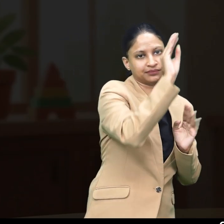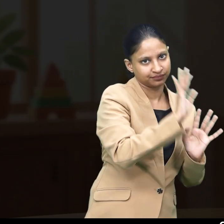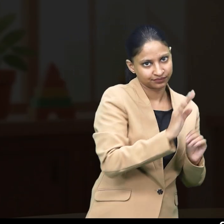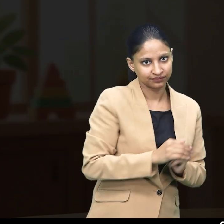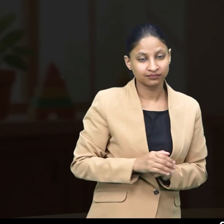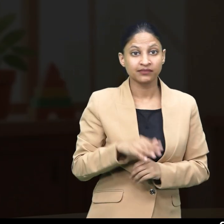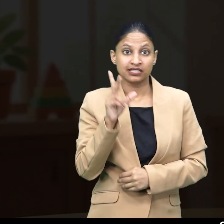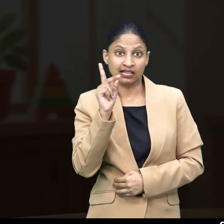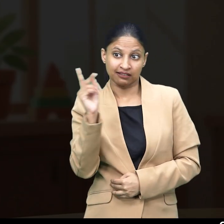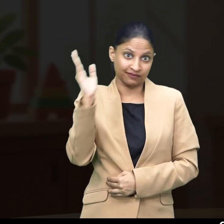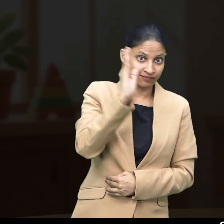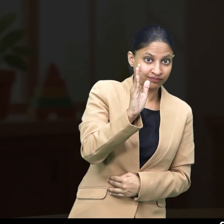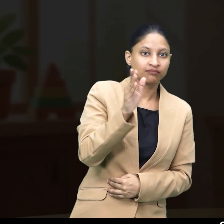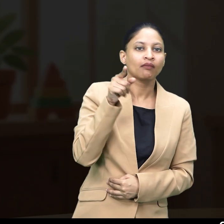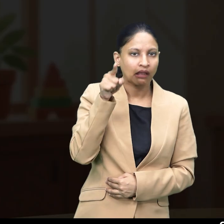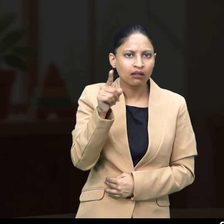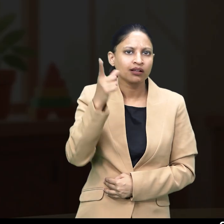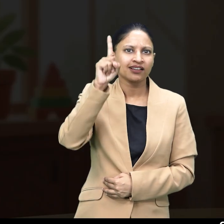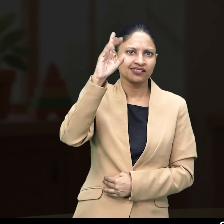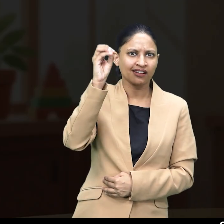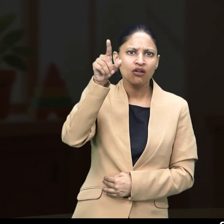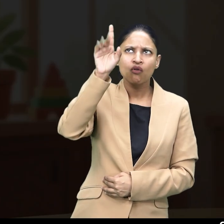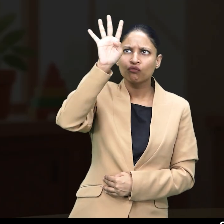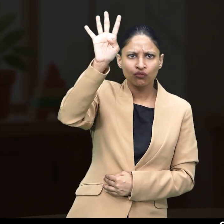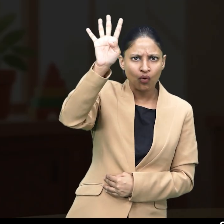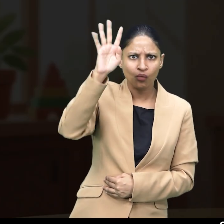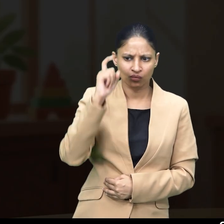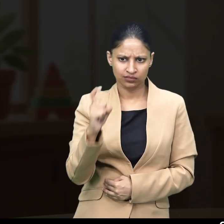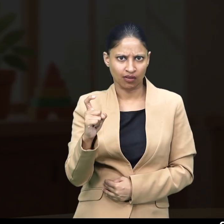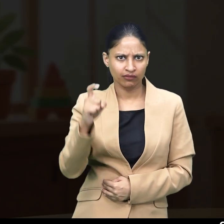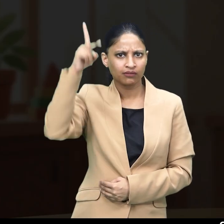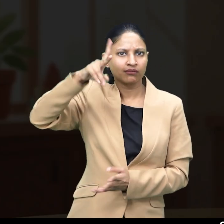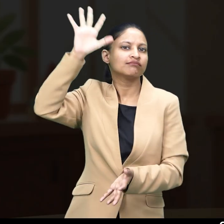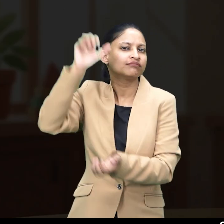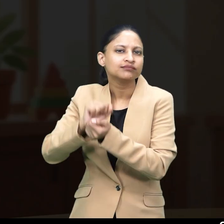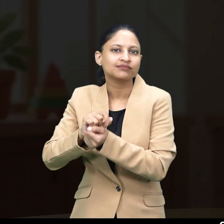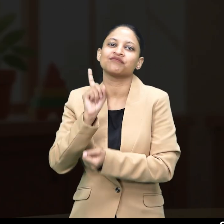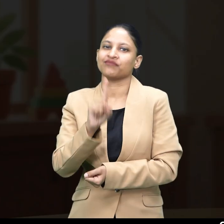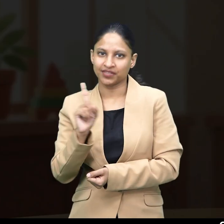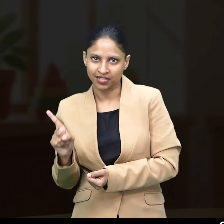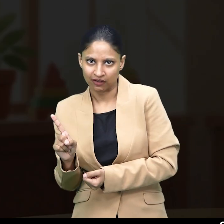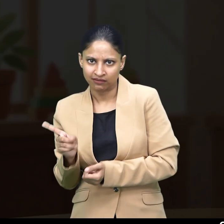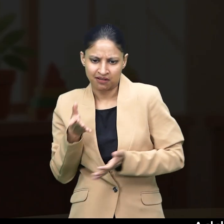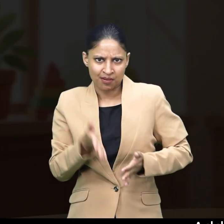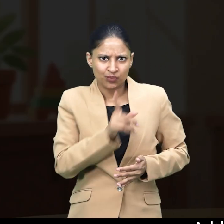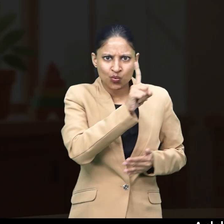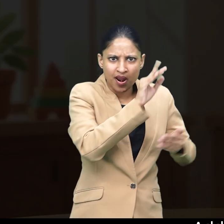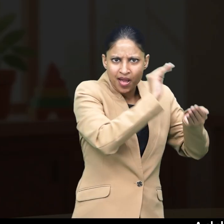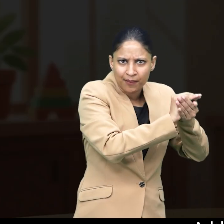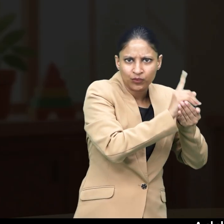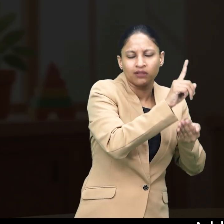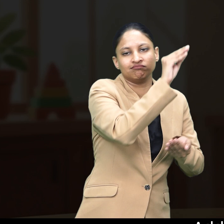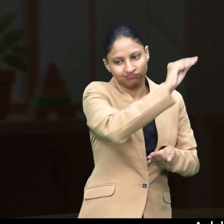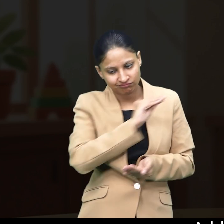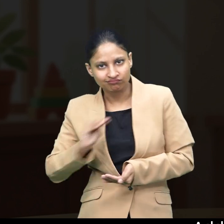Step 2. Tens. 4 plus 7 equals to 11. Add the